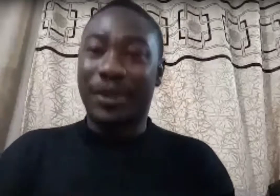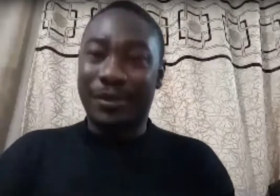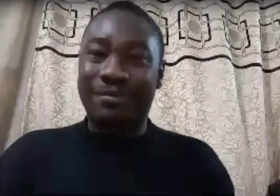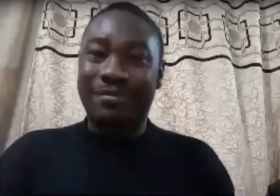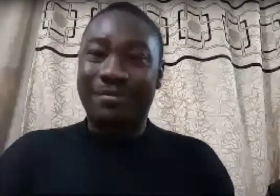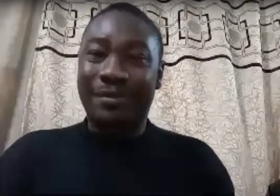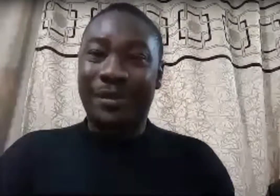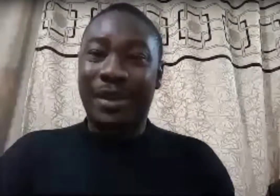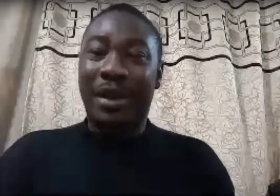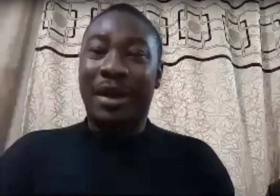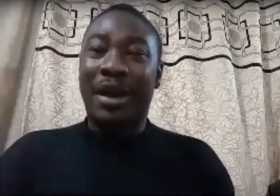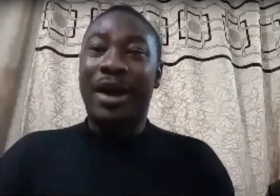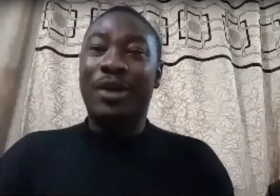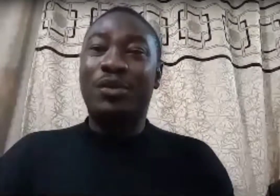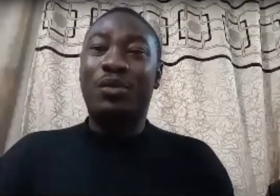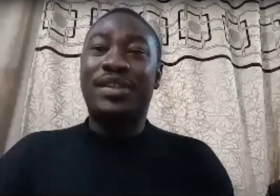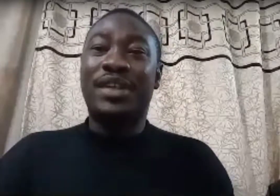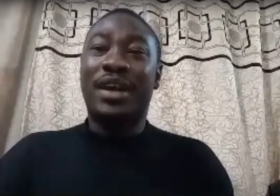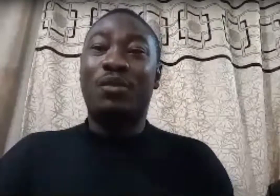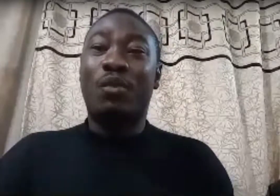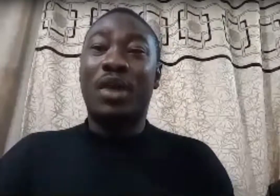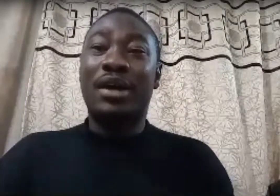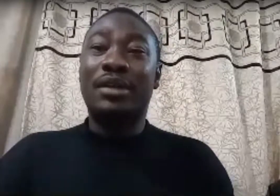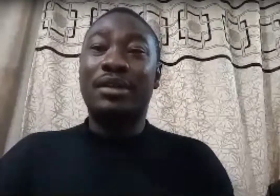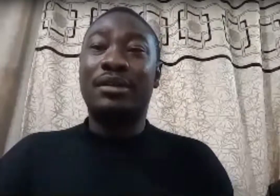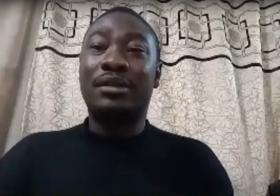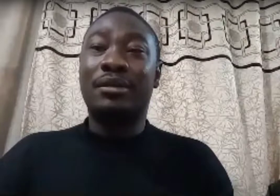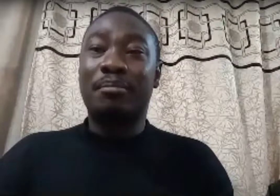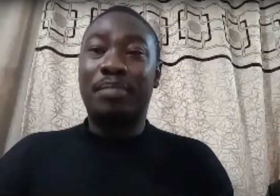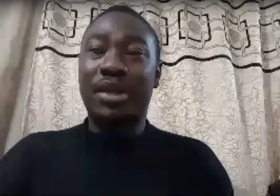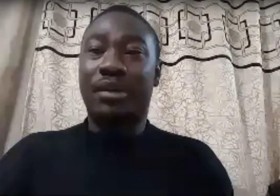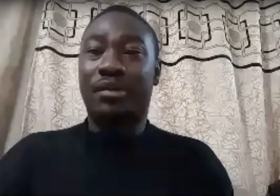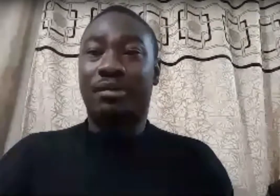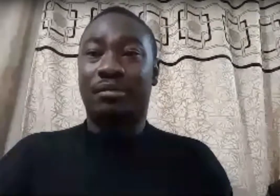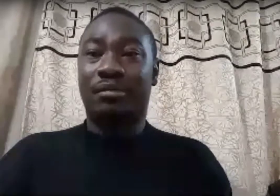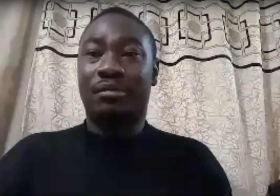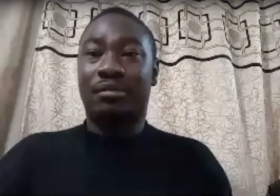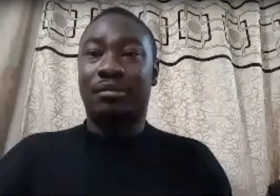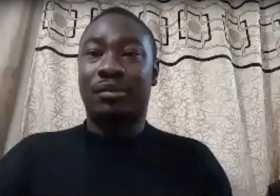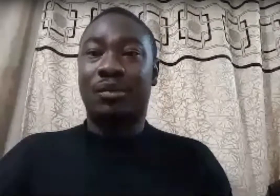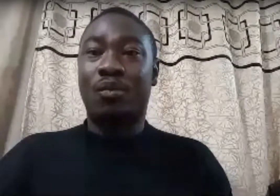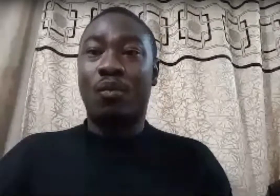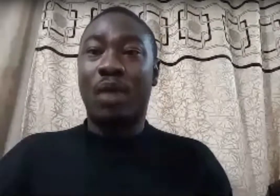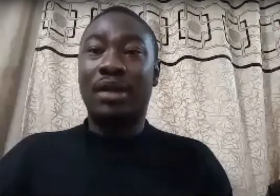1 billion? 1 billion. Just use the same logic.